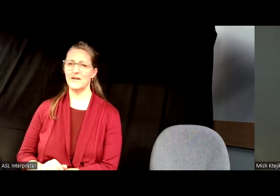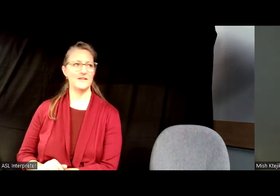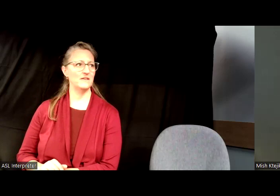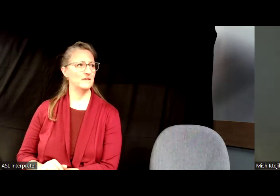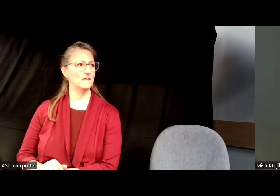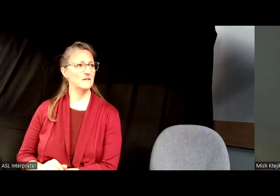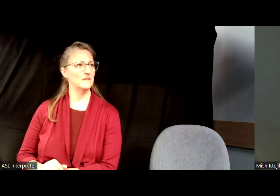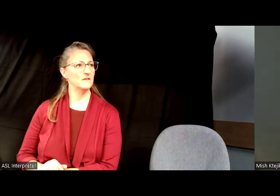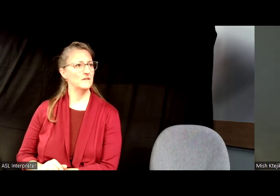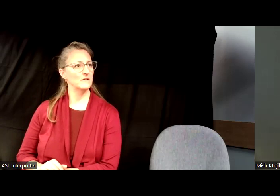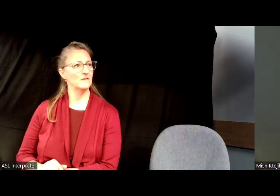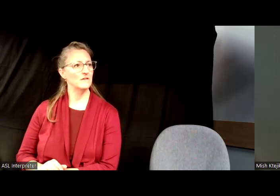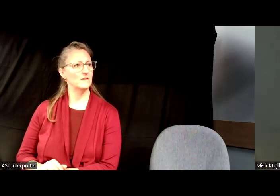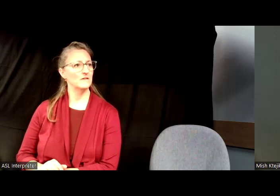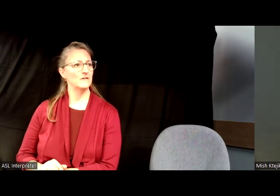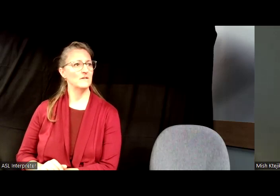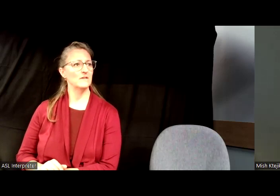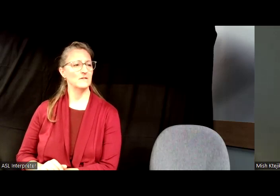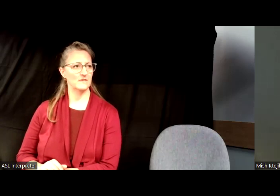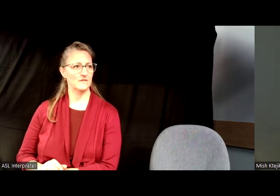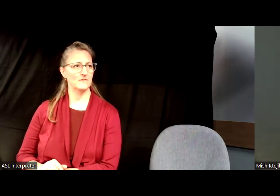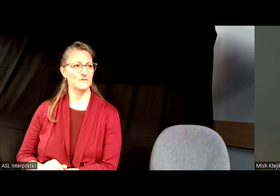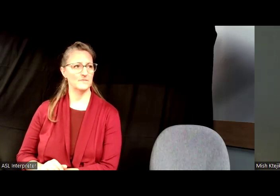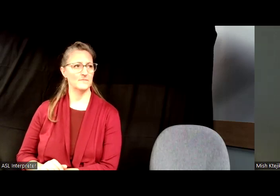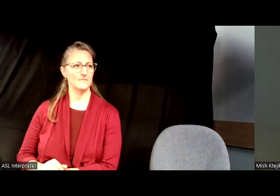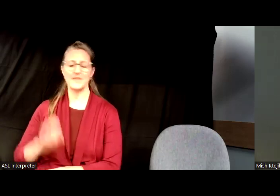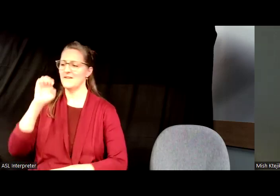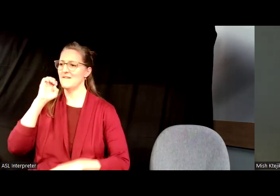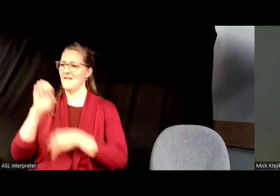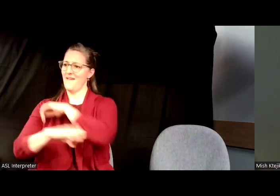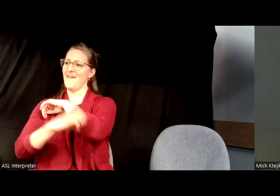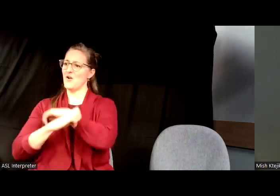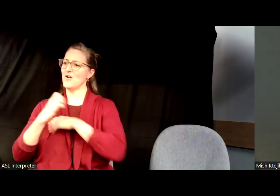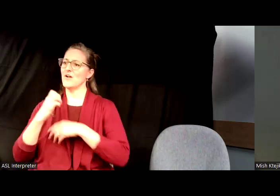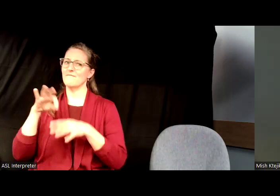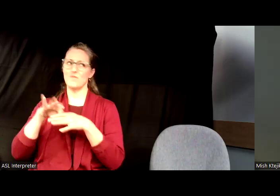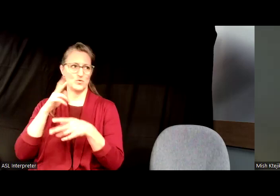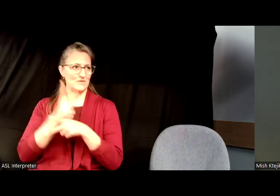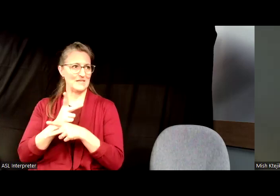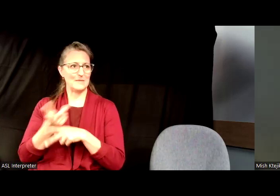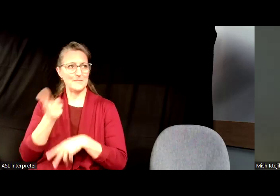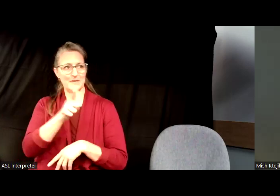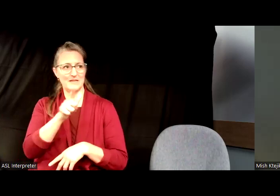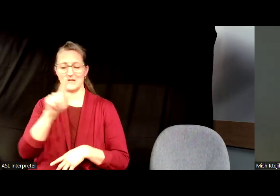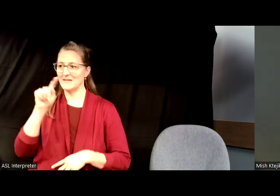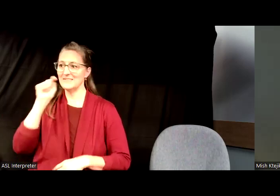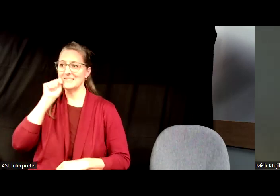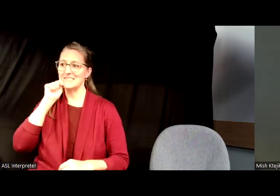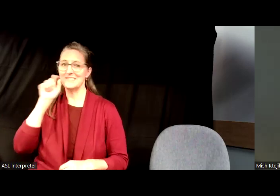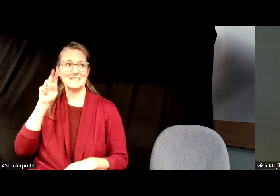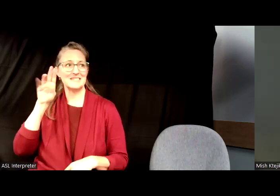Jack, Tammy, we move on. And Eric is saying I vote to keep it. Tammy?